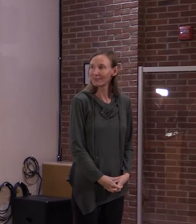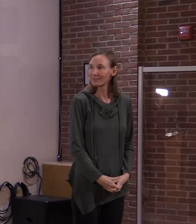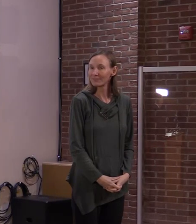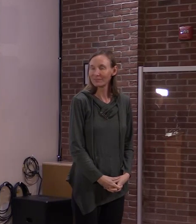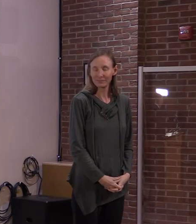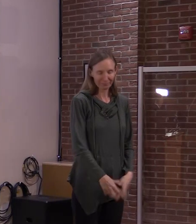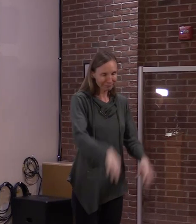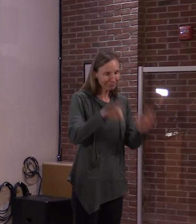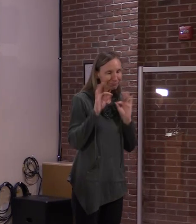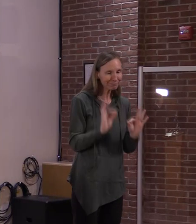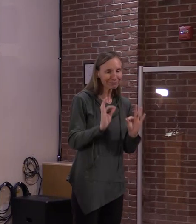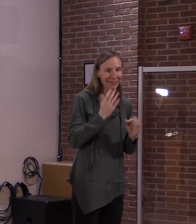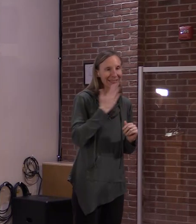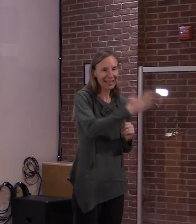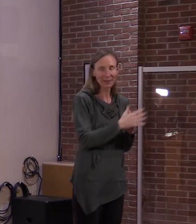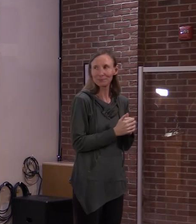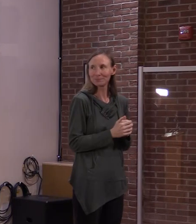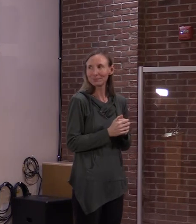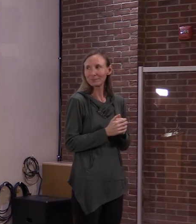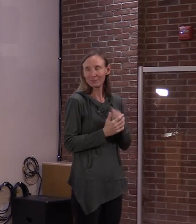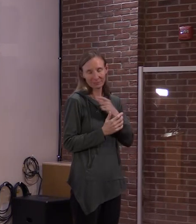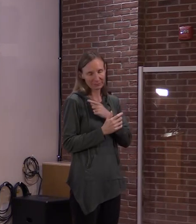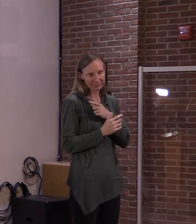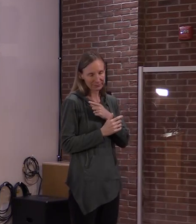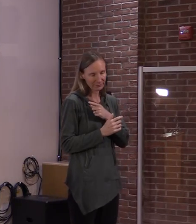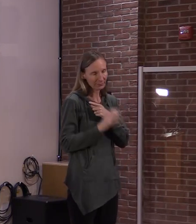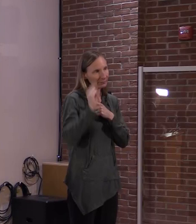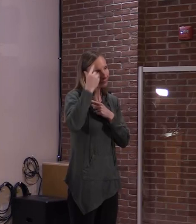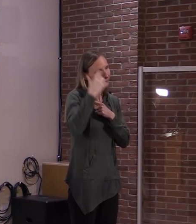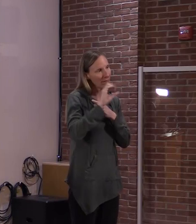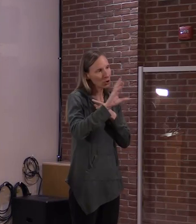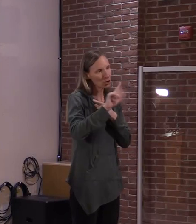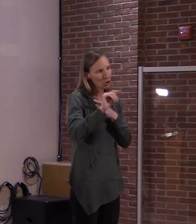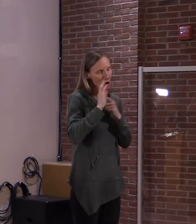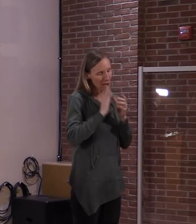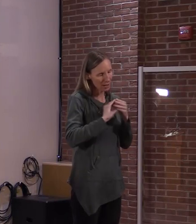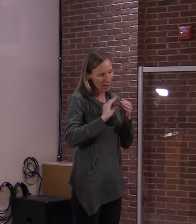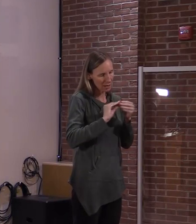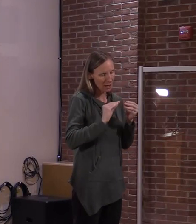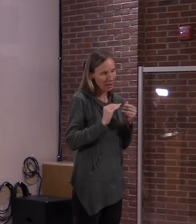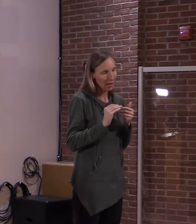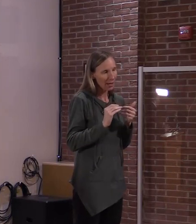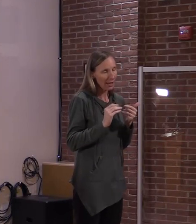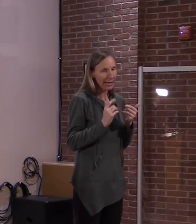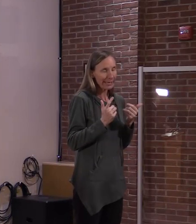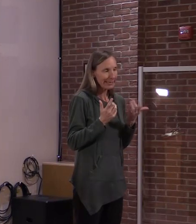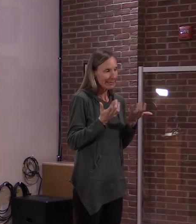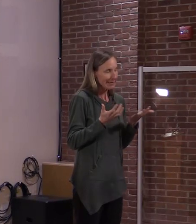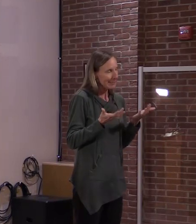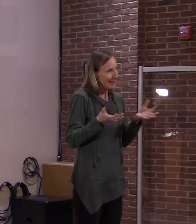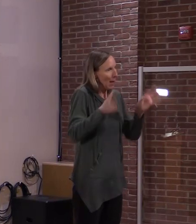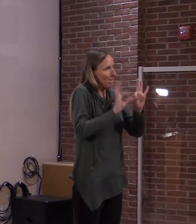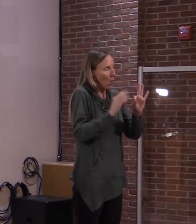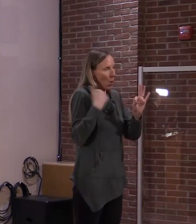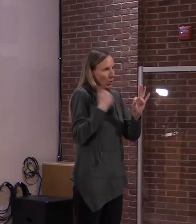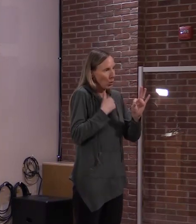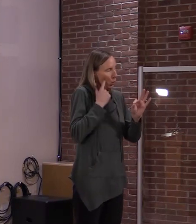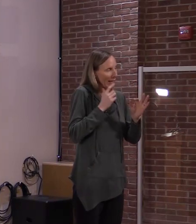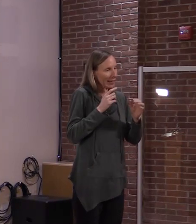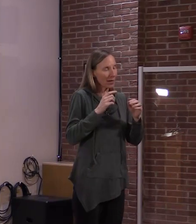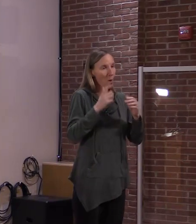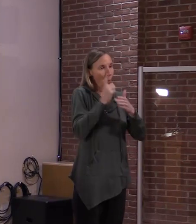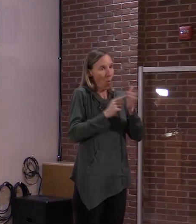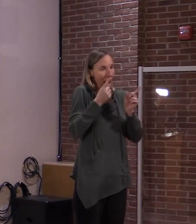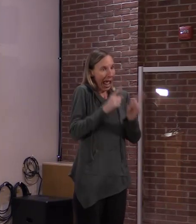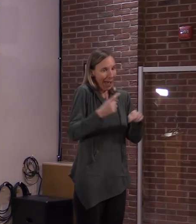All right, great, thank you. Yeah, Cameron, I think it is imperative that we consider all the lessons learned